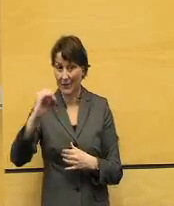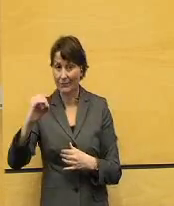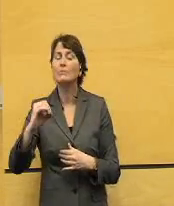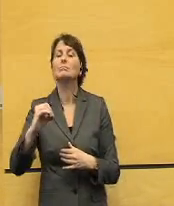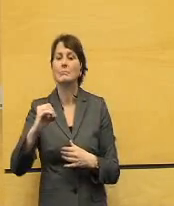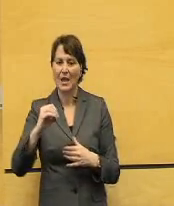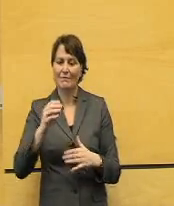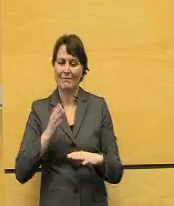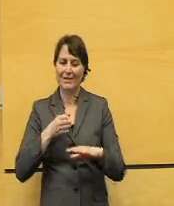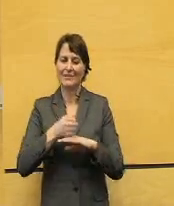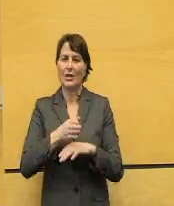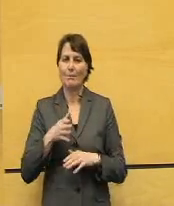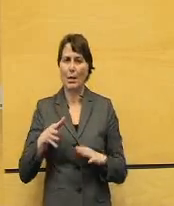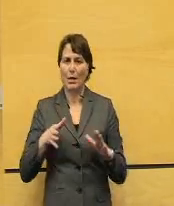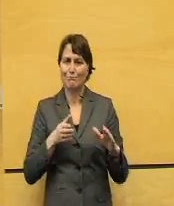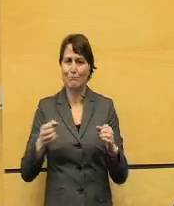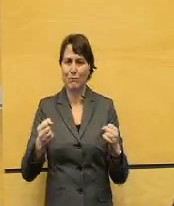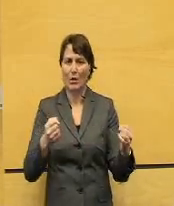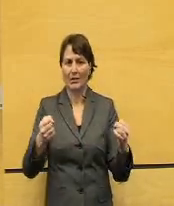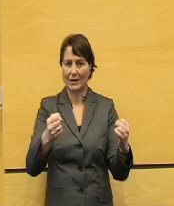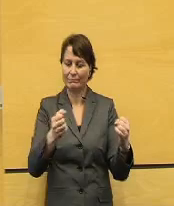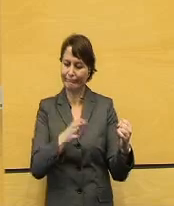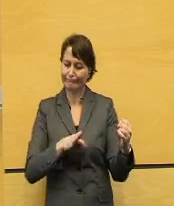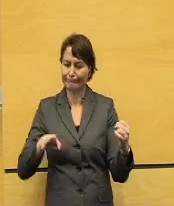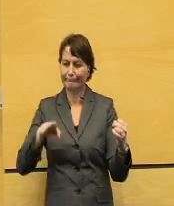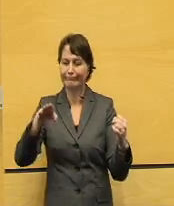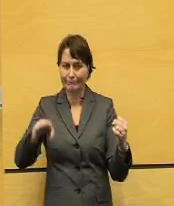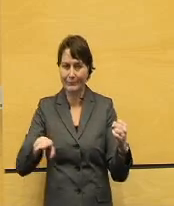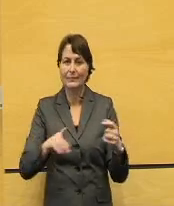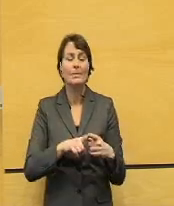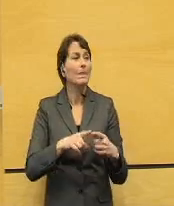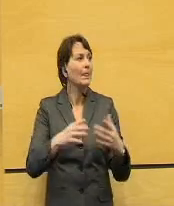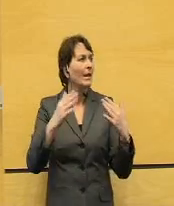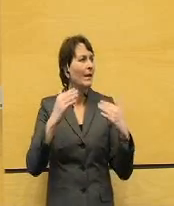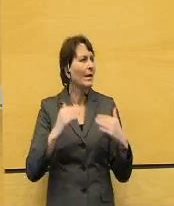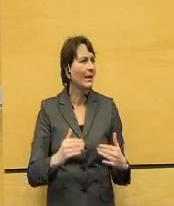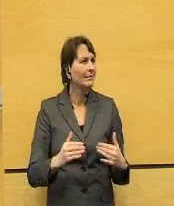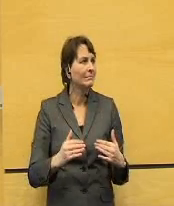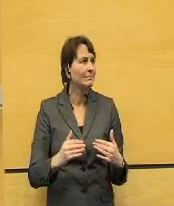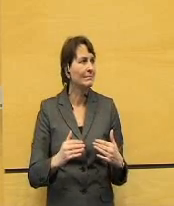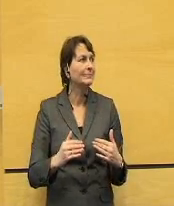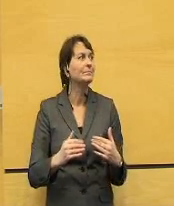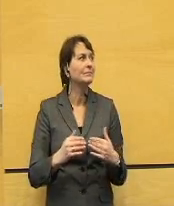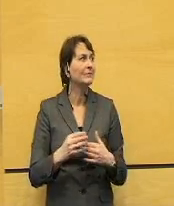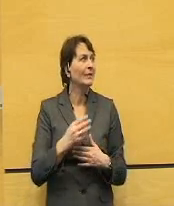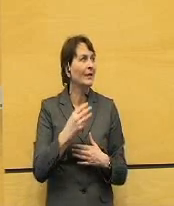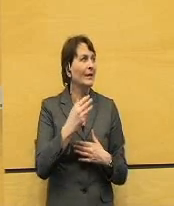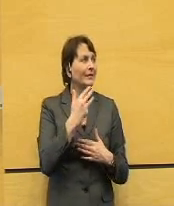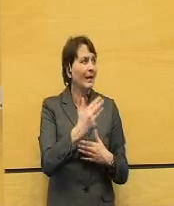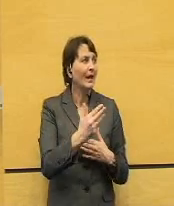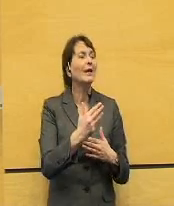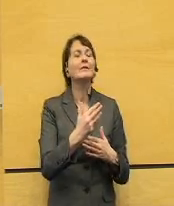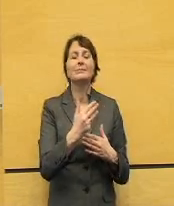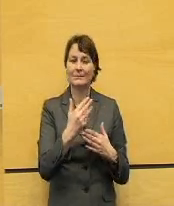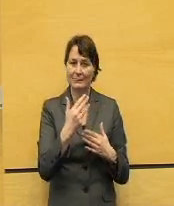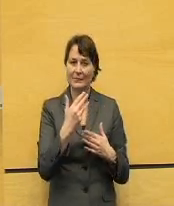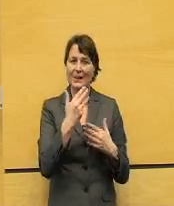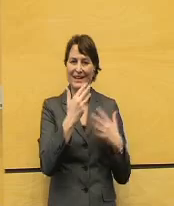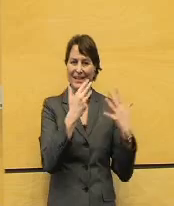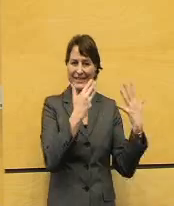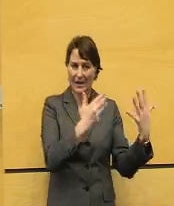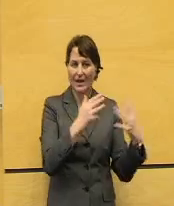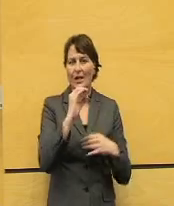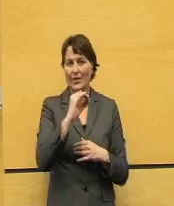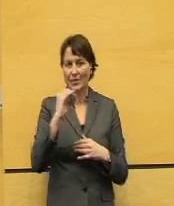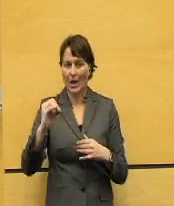spaces, 9,000 accessible signboards, and 9,000 accessible information services in